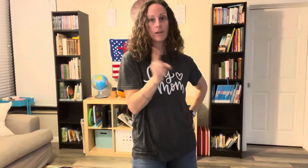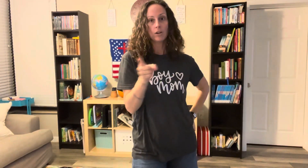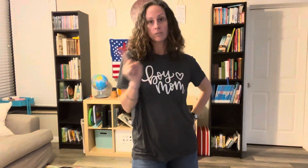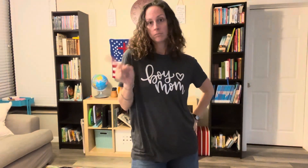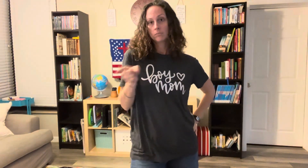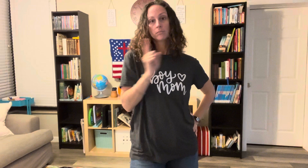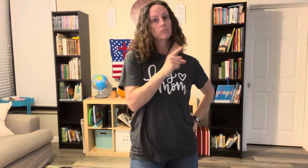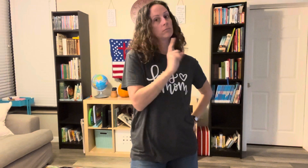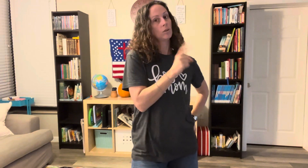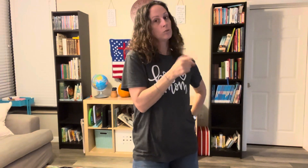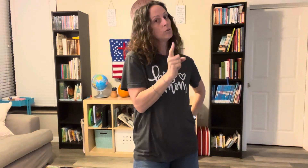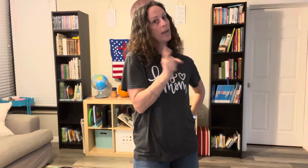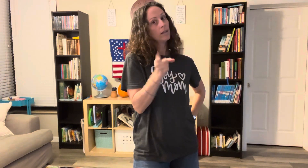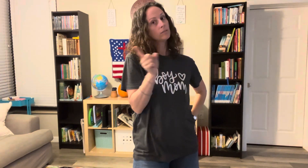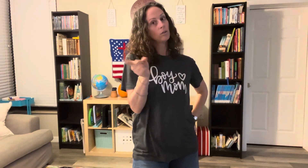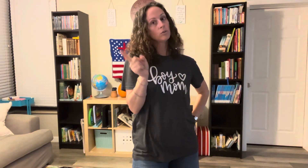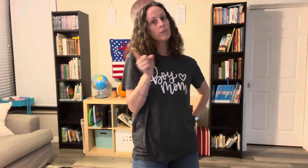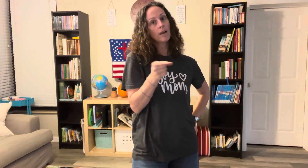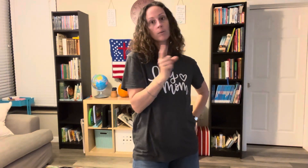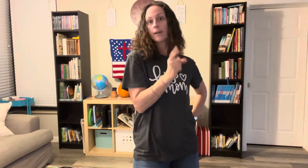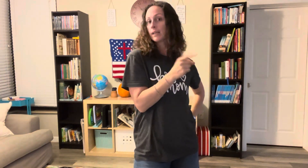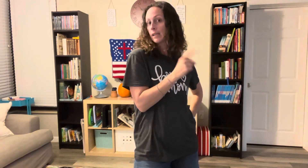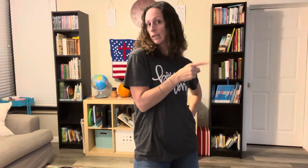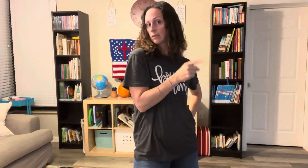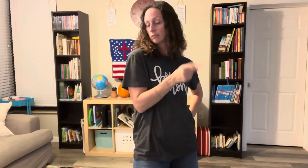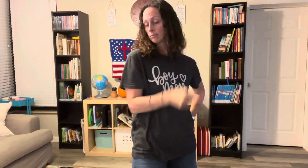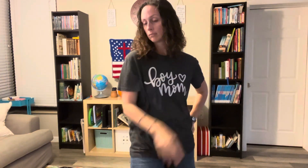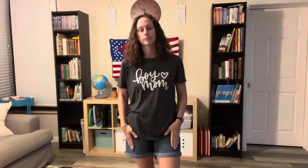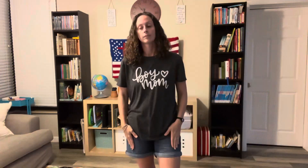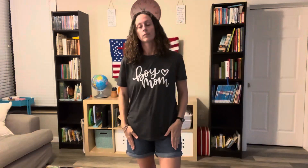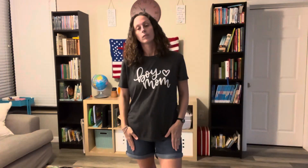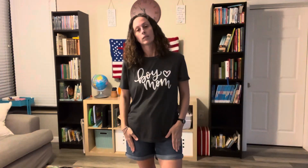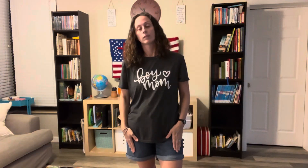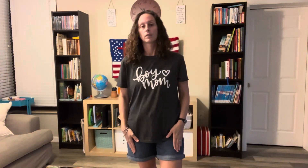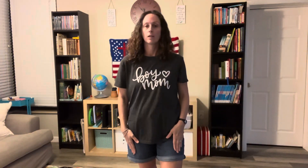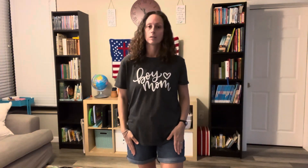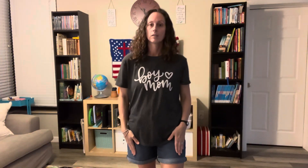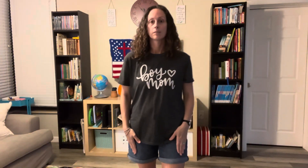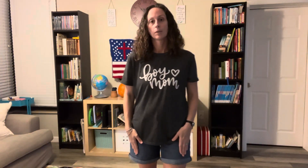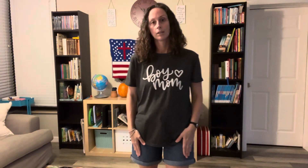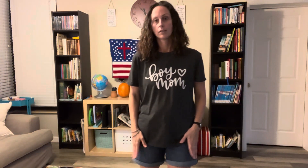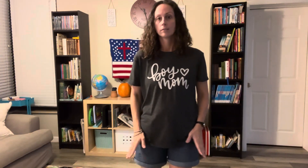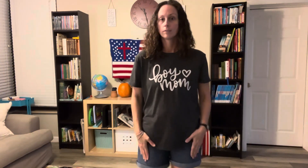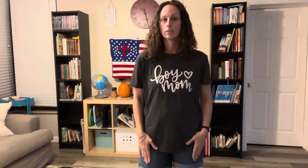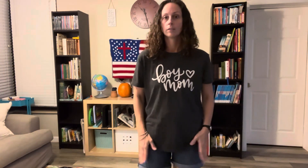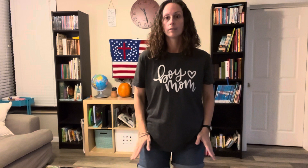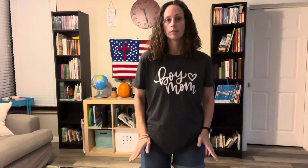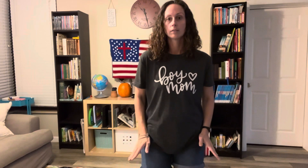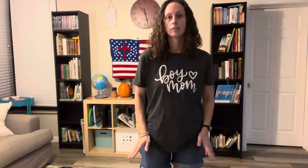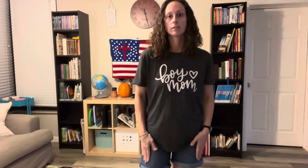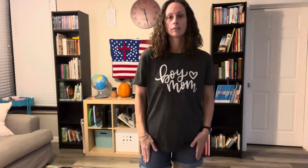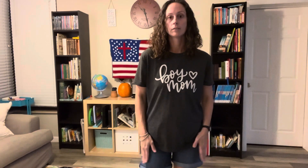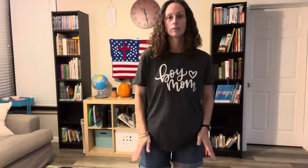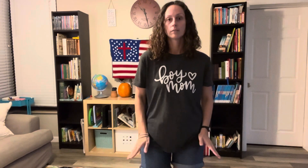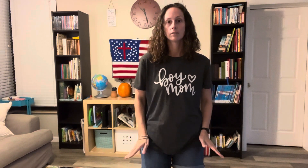finger. Don't do that. Don't do that. We're regulating. What are the major purposes of